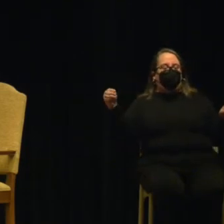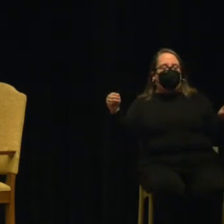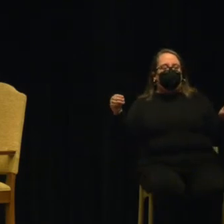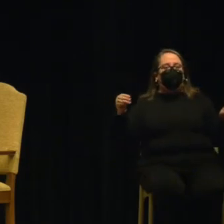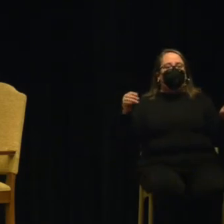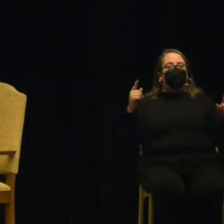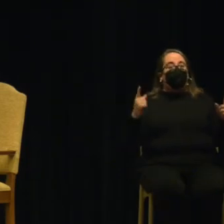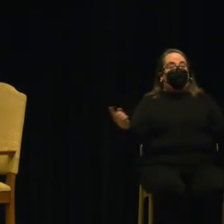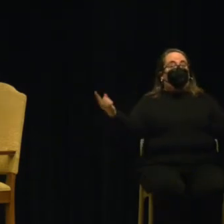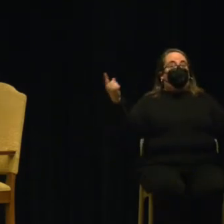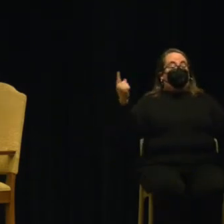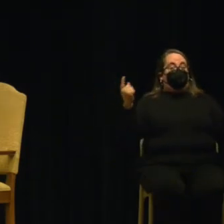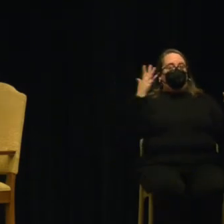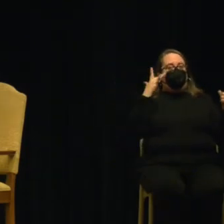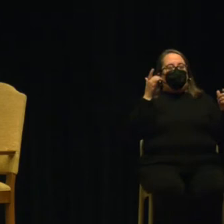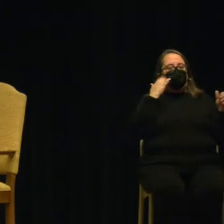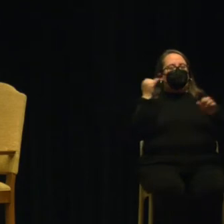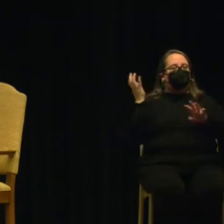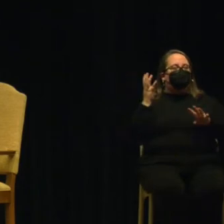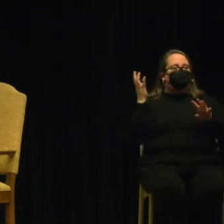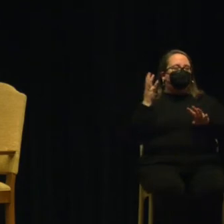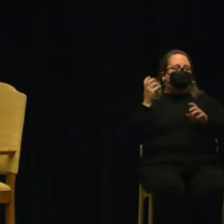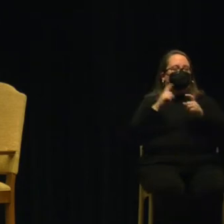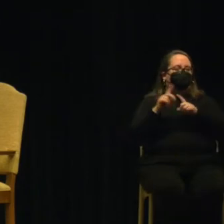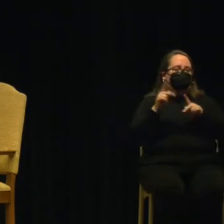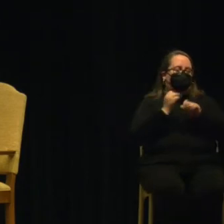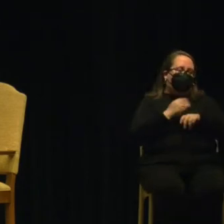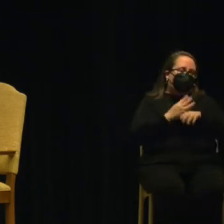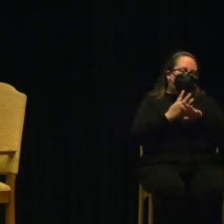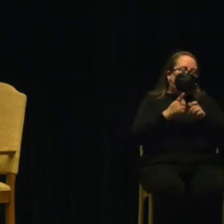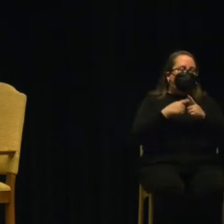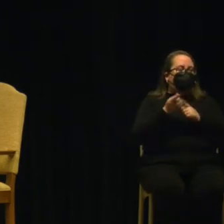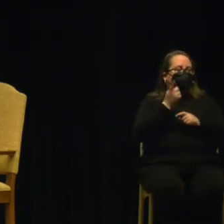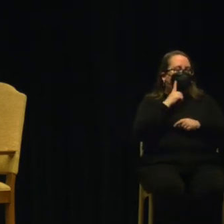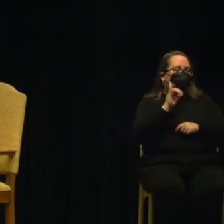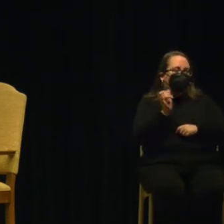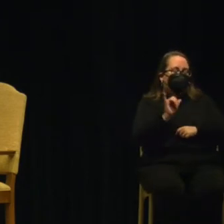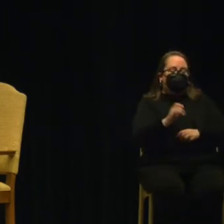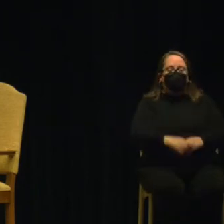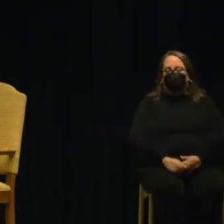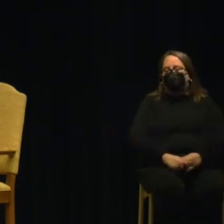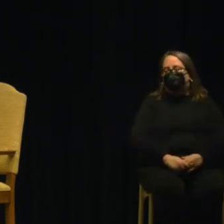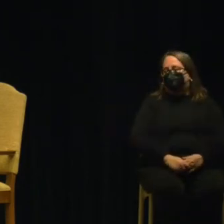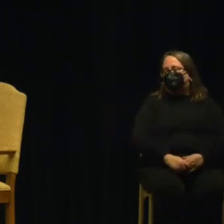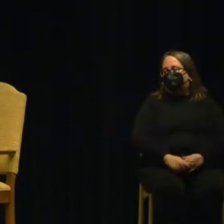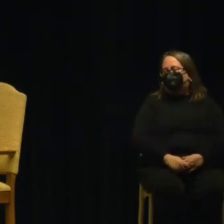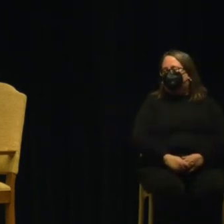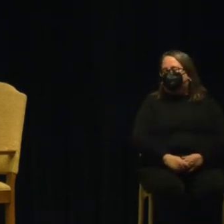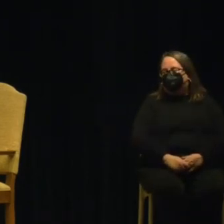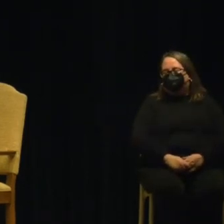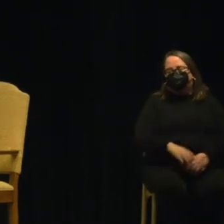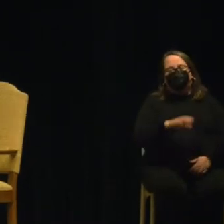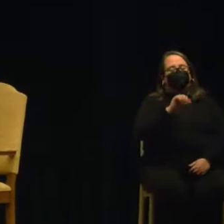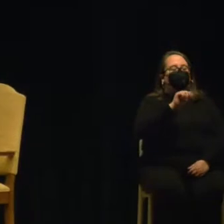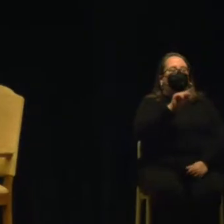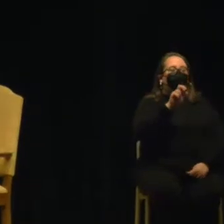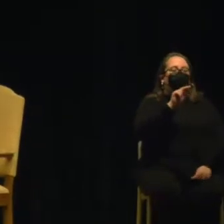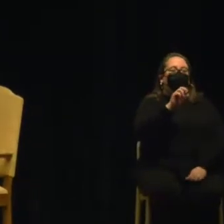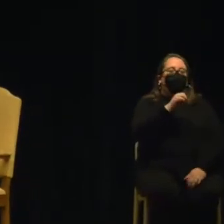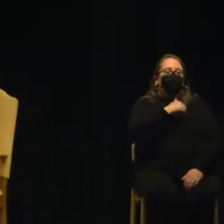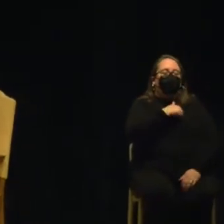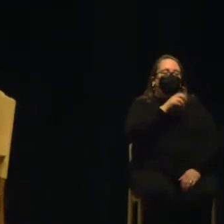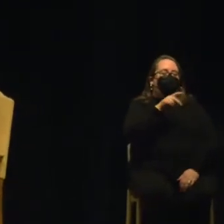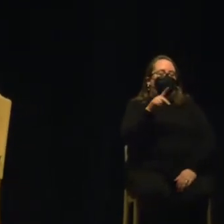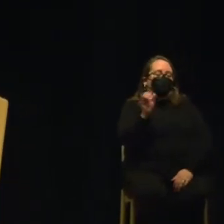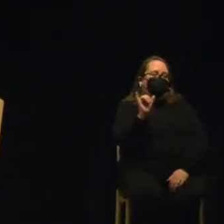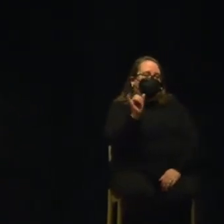you to get up because we're also streaming this to folks back home so that way they can hear your question. Adrian also has a PowerPoint.